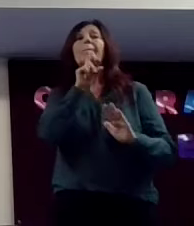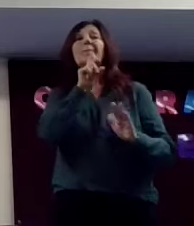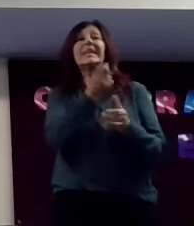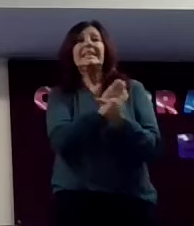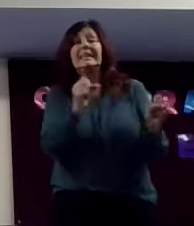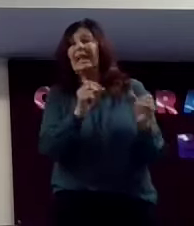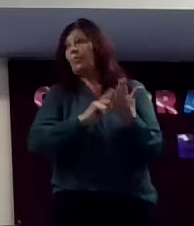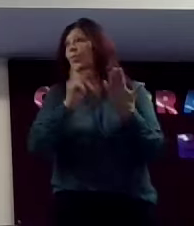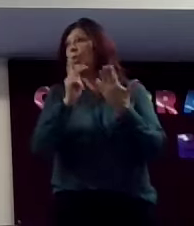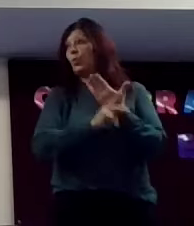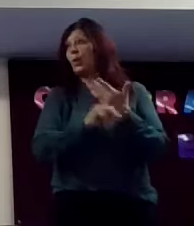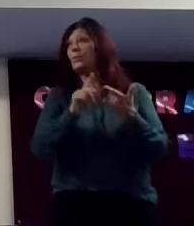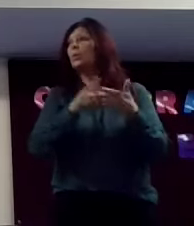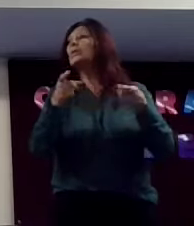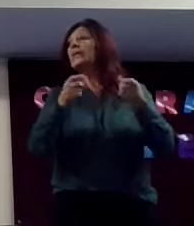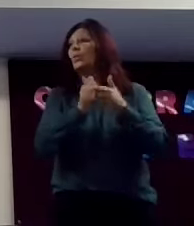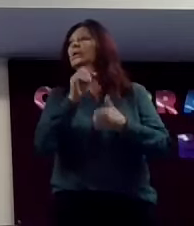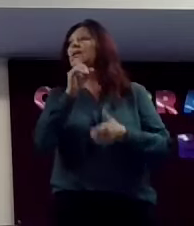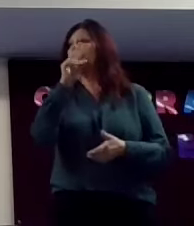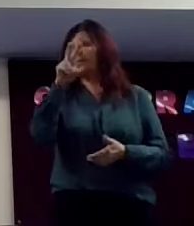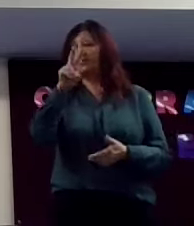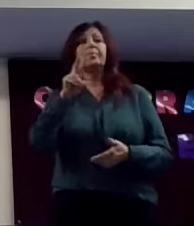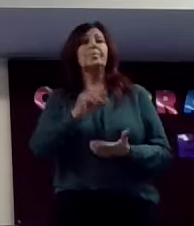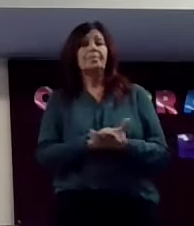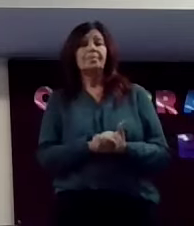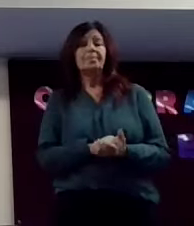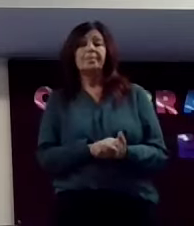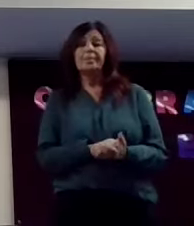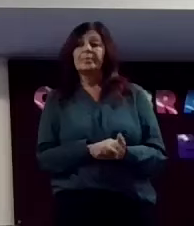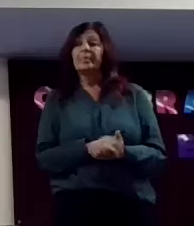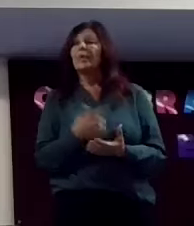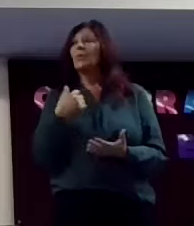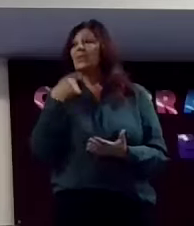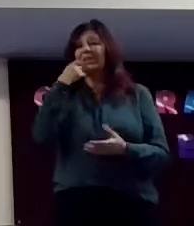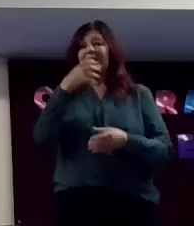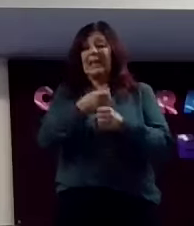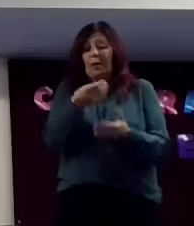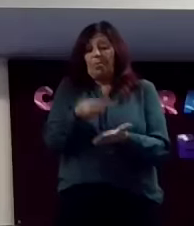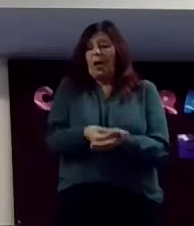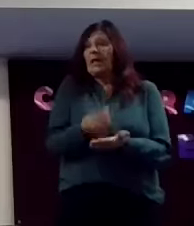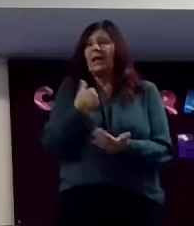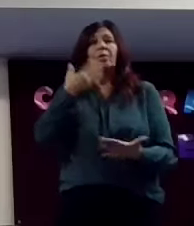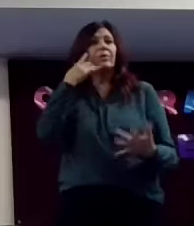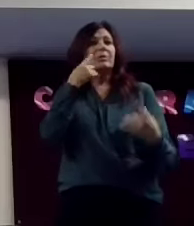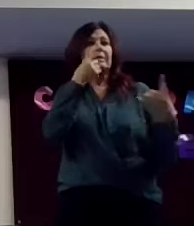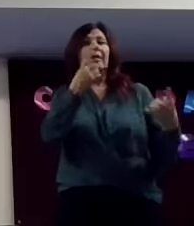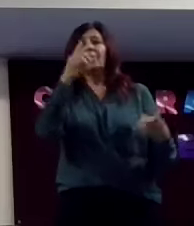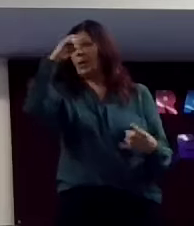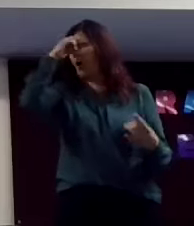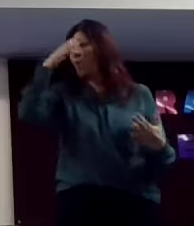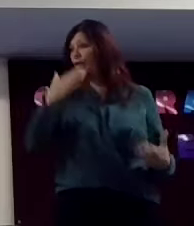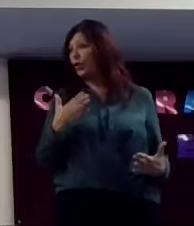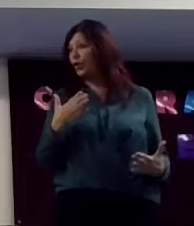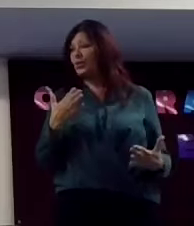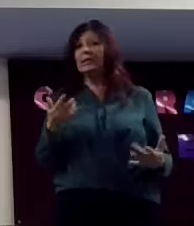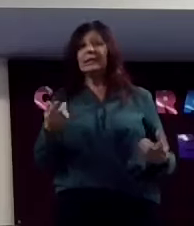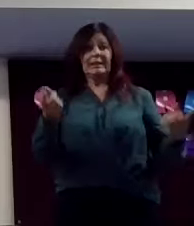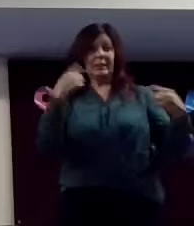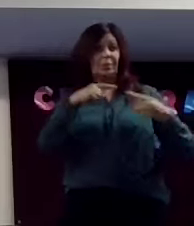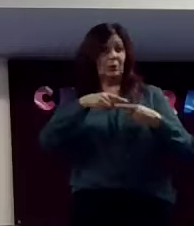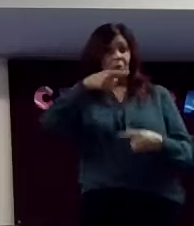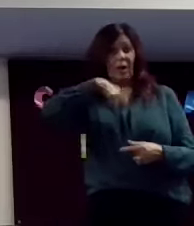program that we have to deal with domestic violence victims. And we just got some funding. I don't know if you saw the announcement from the governor that's coming into